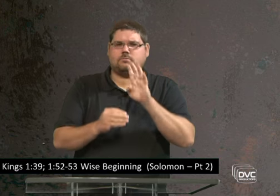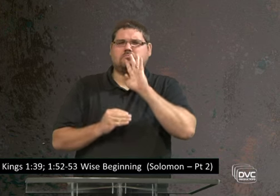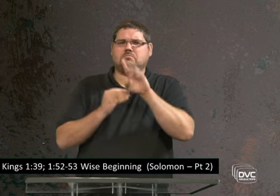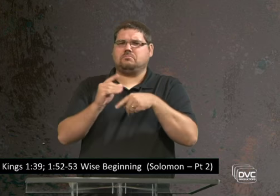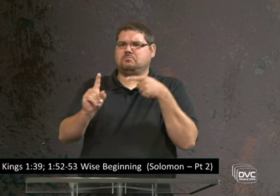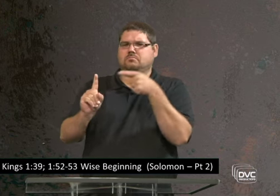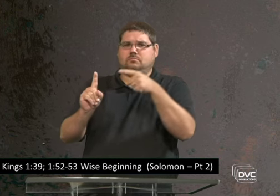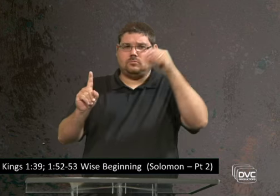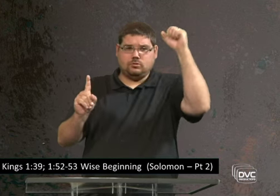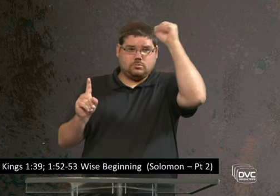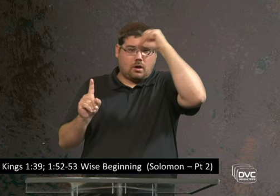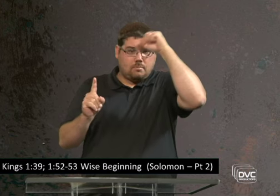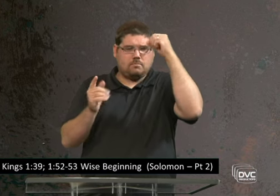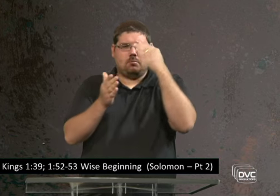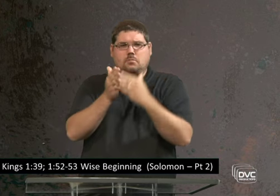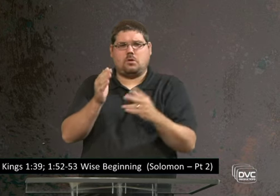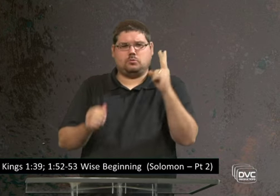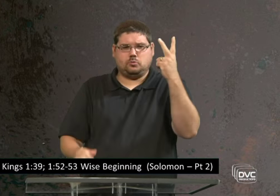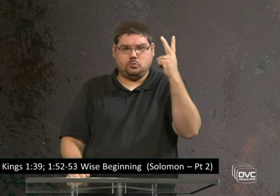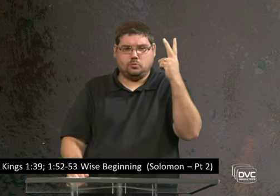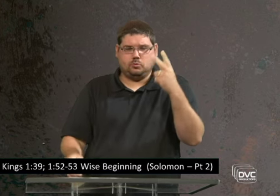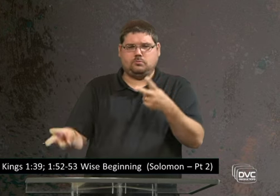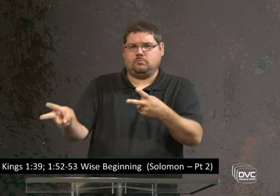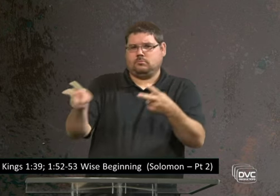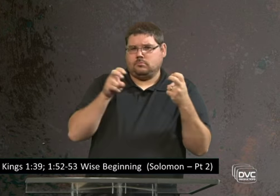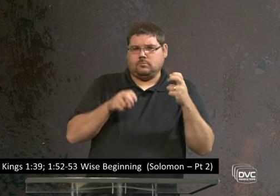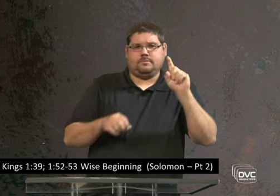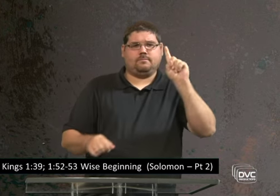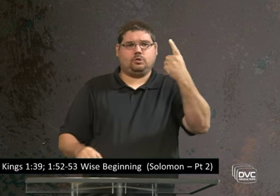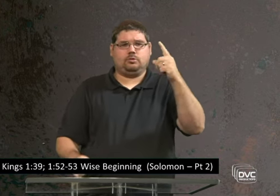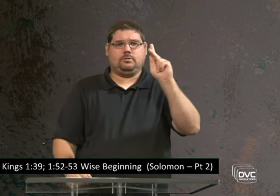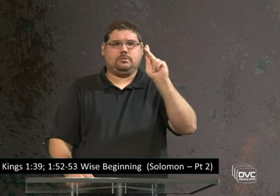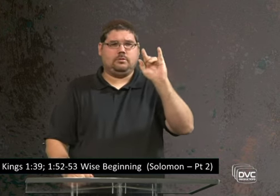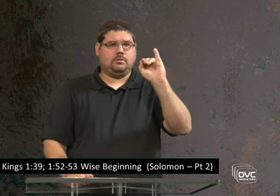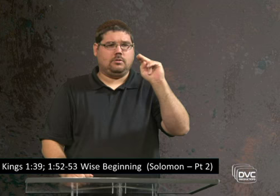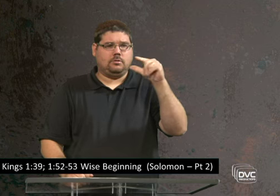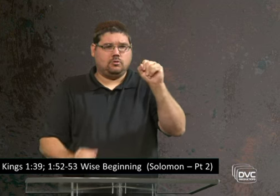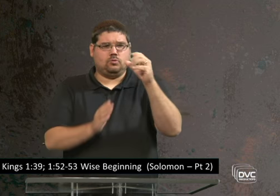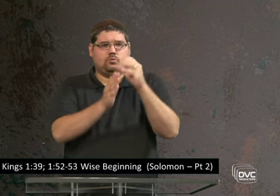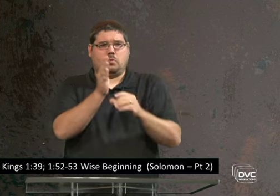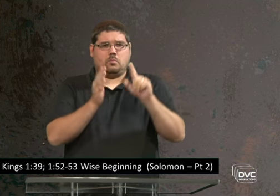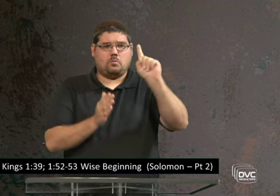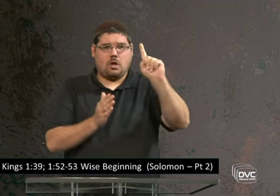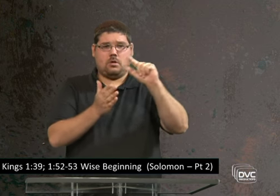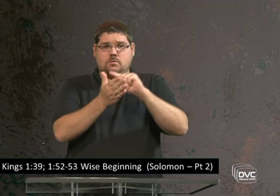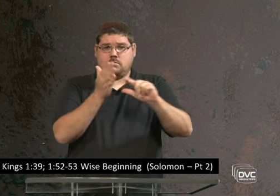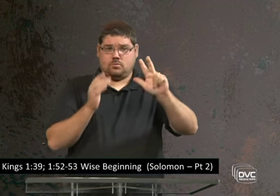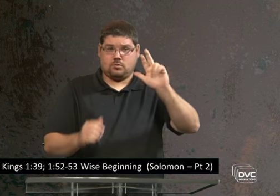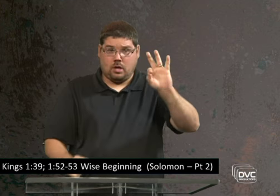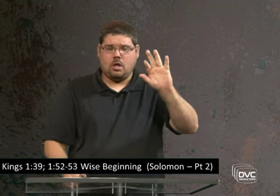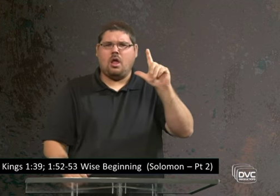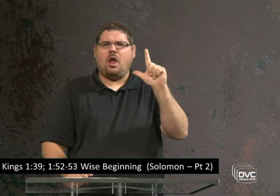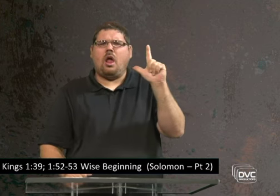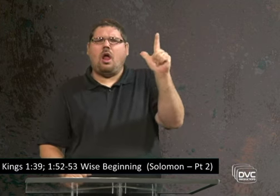Our theme for today is Wise Beginnings. This is our series about Solomon, part 2, from 1 Kings chapter 1,